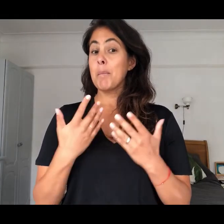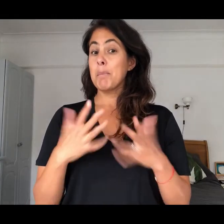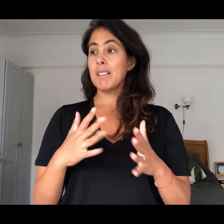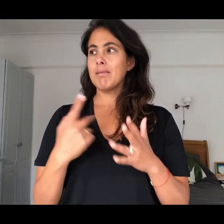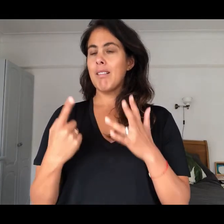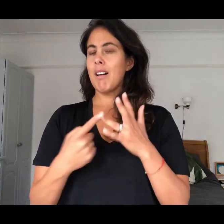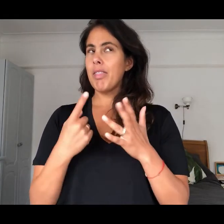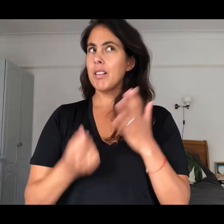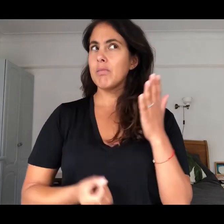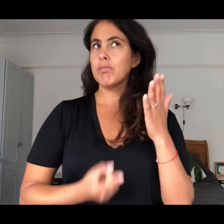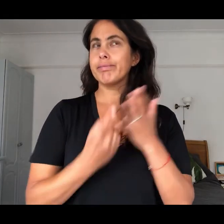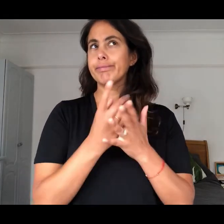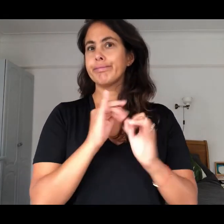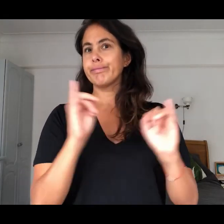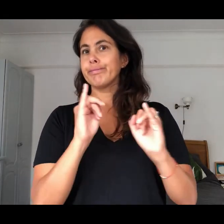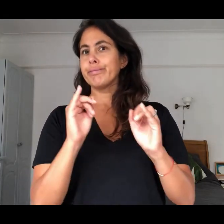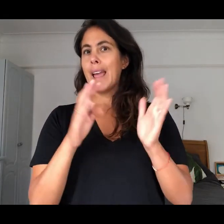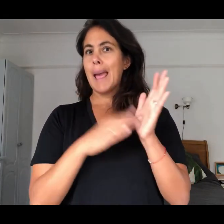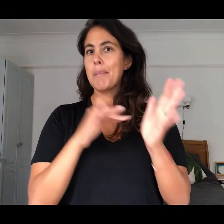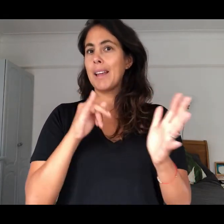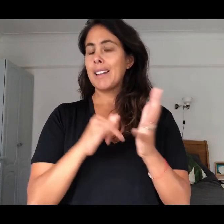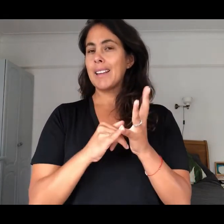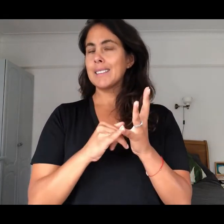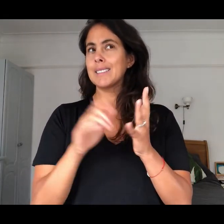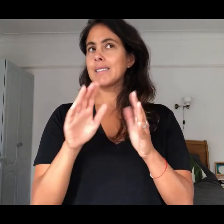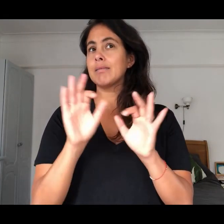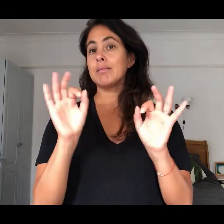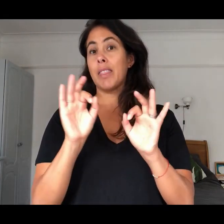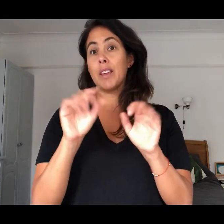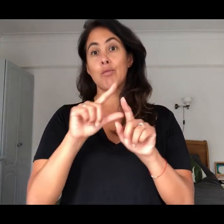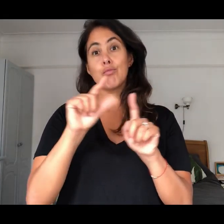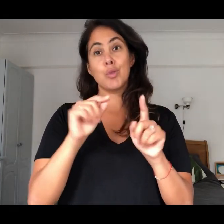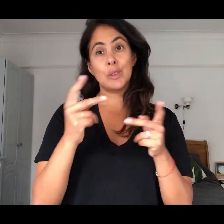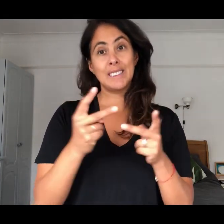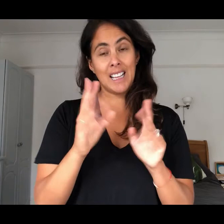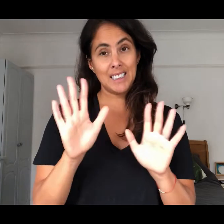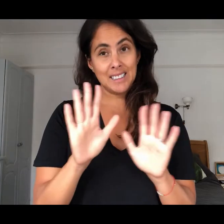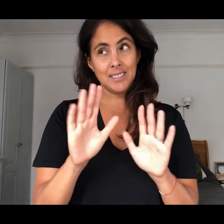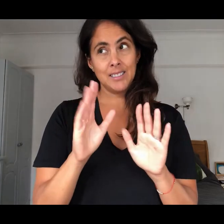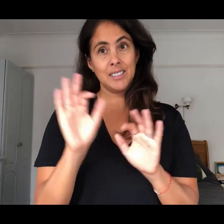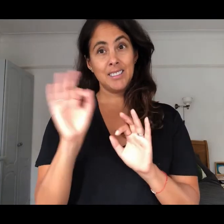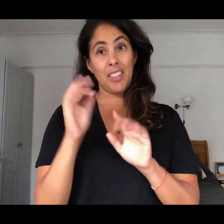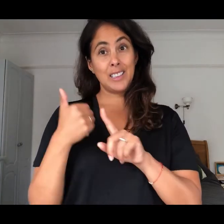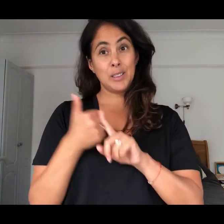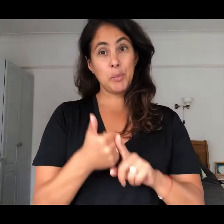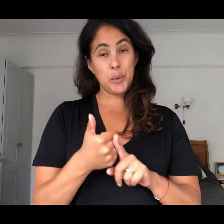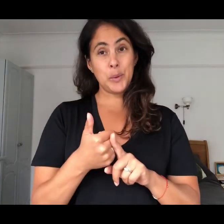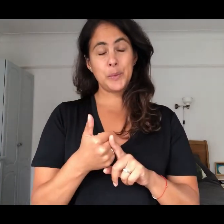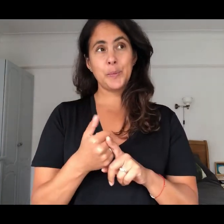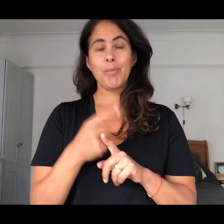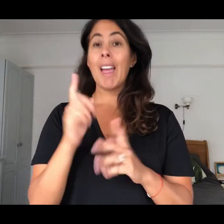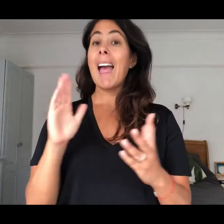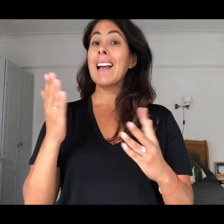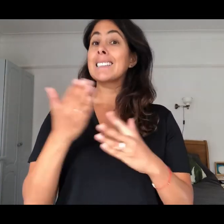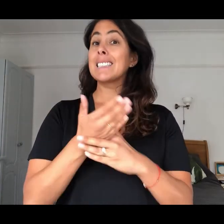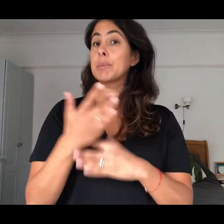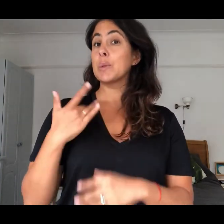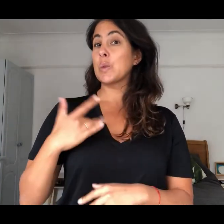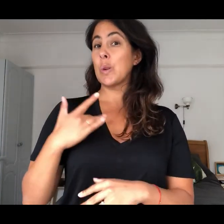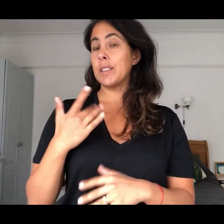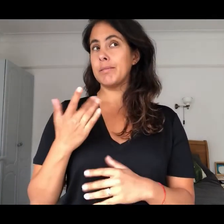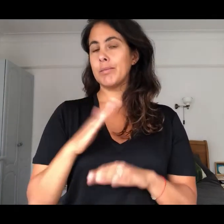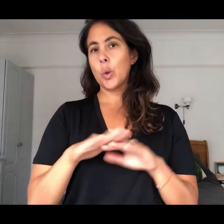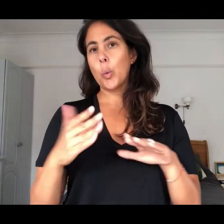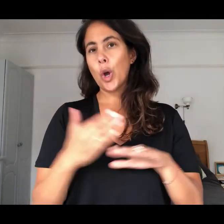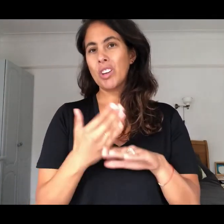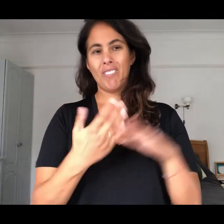There was another episode in M&S. No prawn salad or gaggle of support this time. The accessible toilet